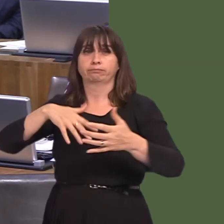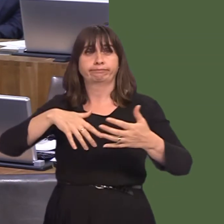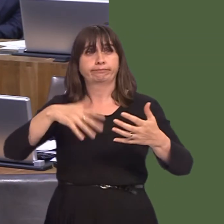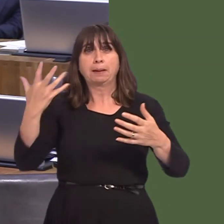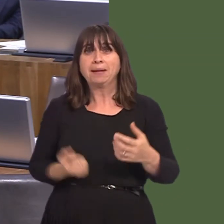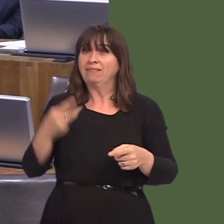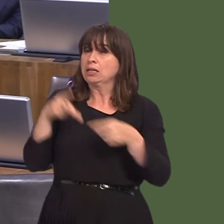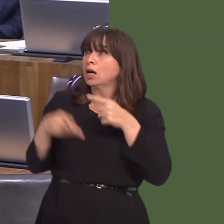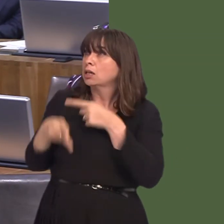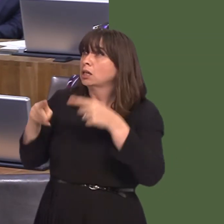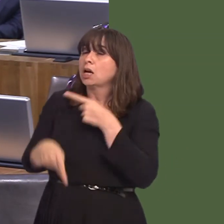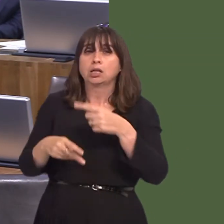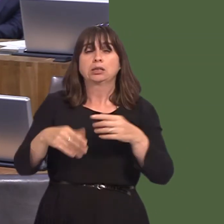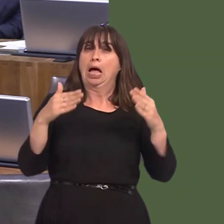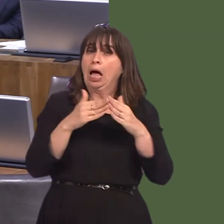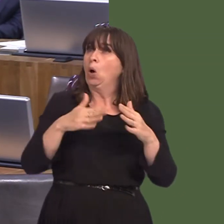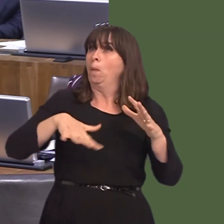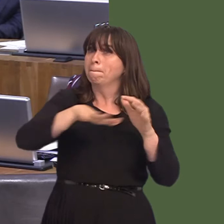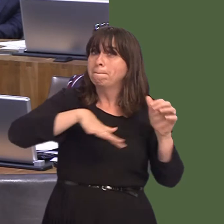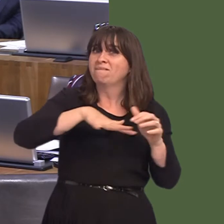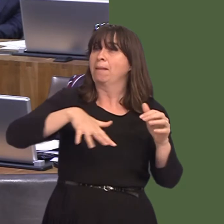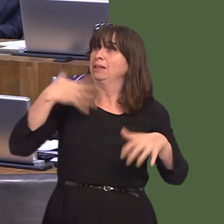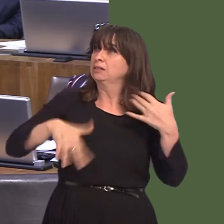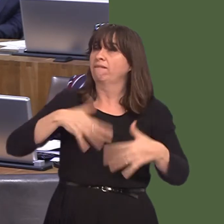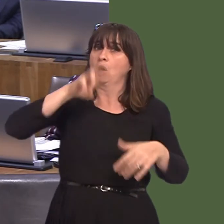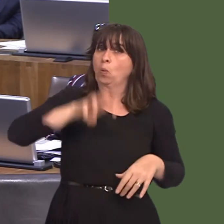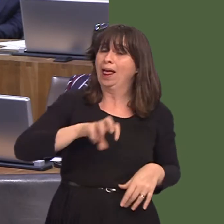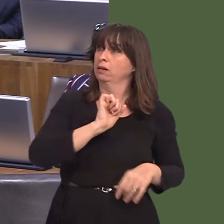households in Wales. But what I'm concerned about is that